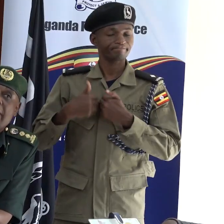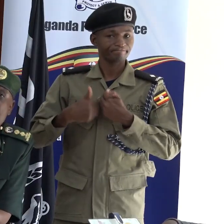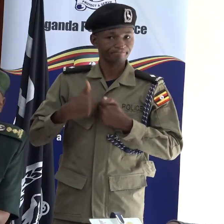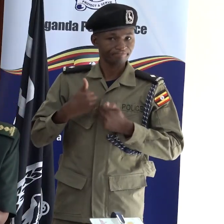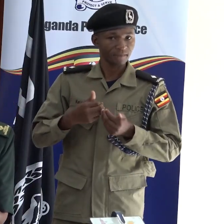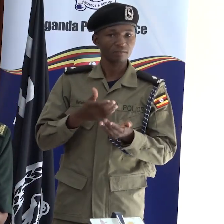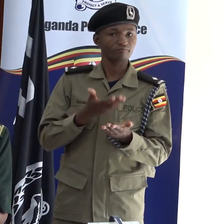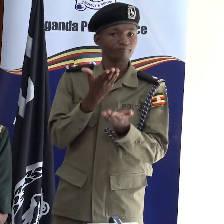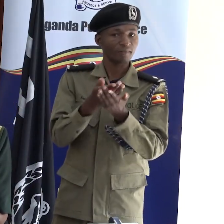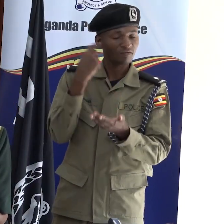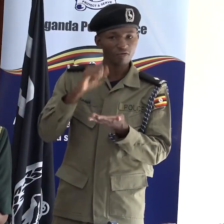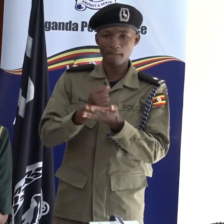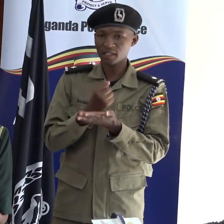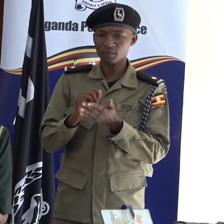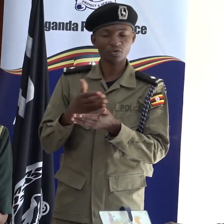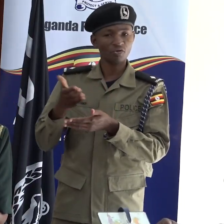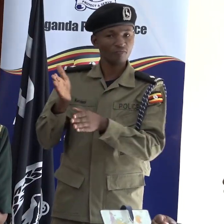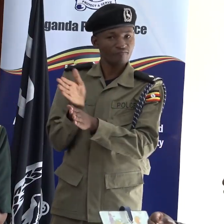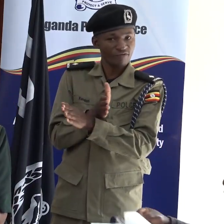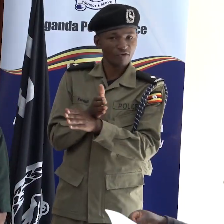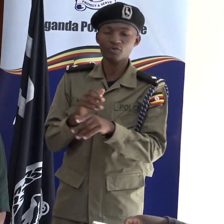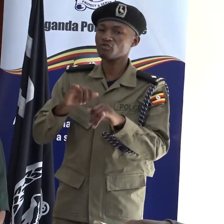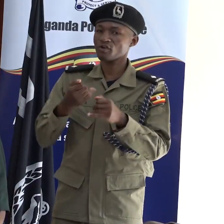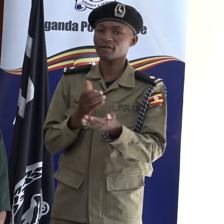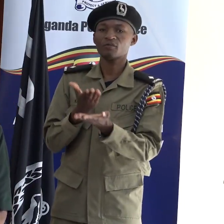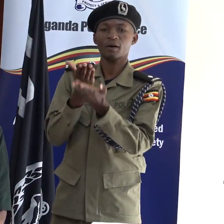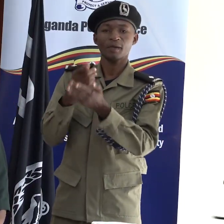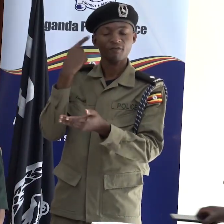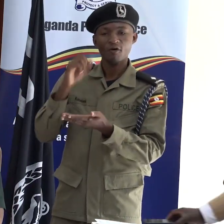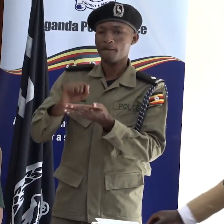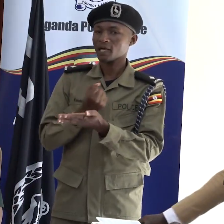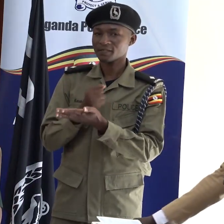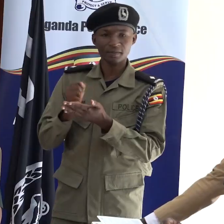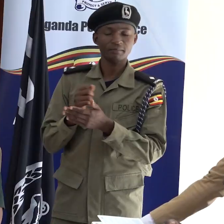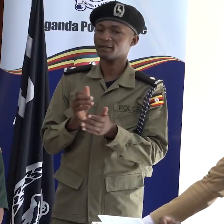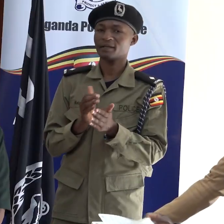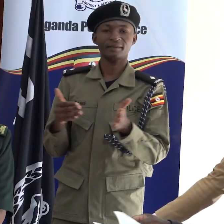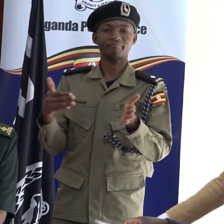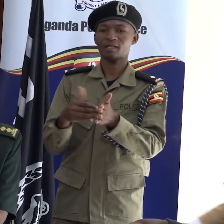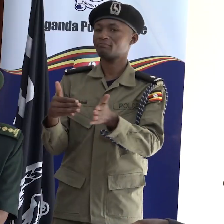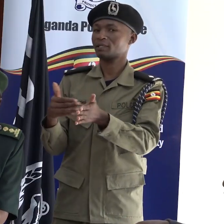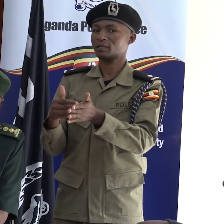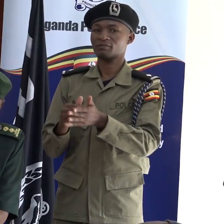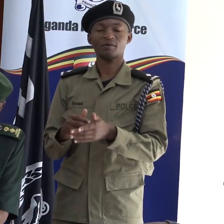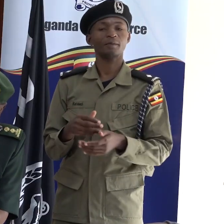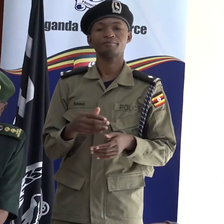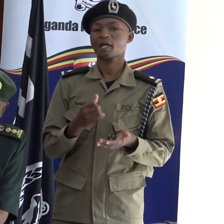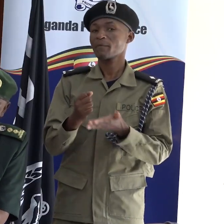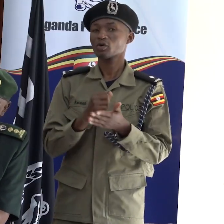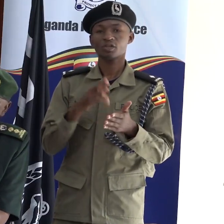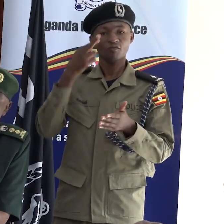been denied in one way or for one reason or the other, this is what you should